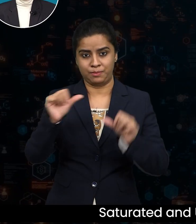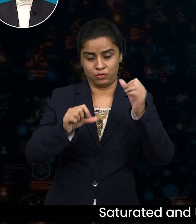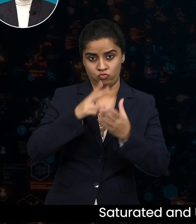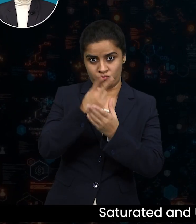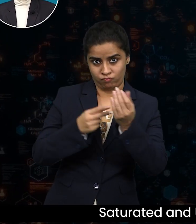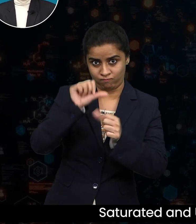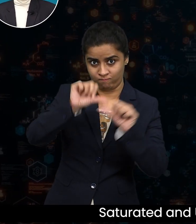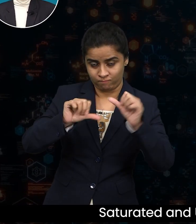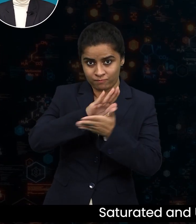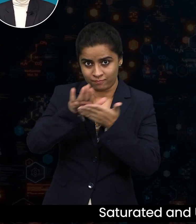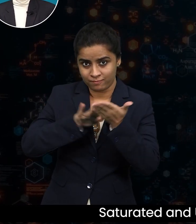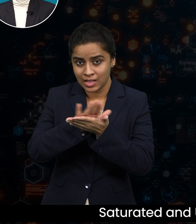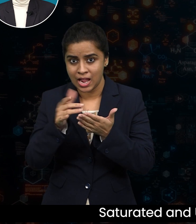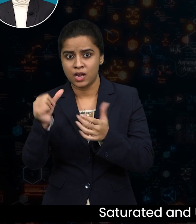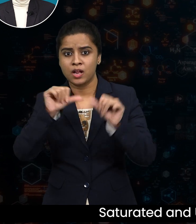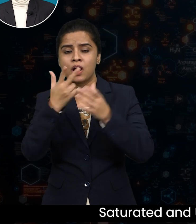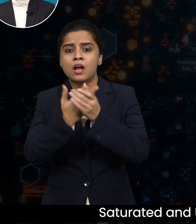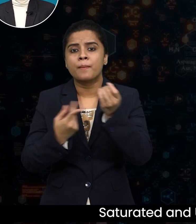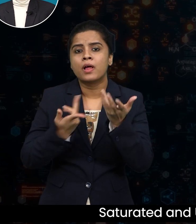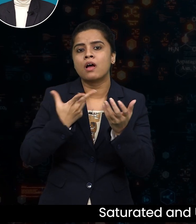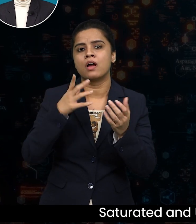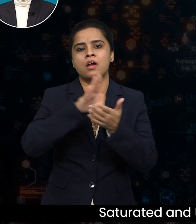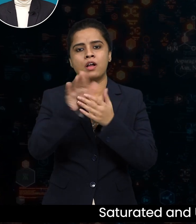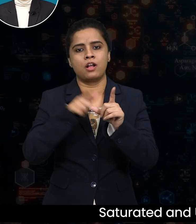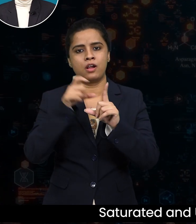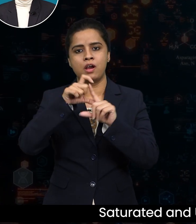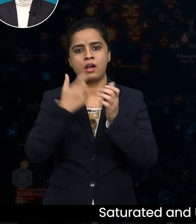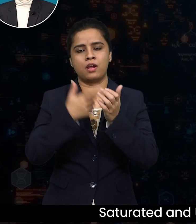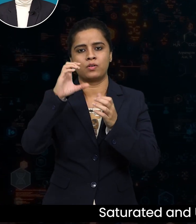Saturated and unsaturated hydrocarbons.